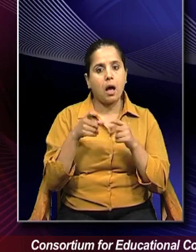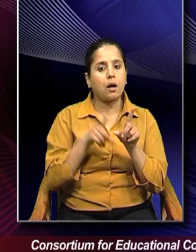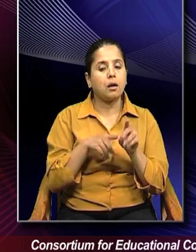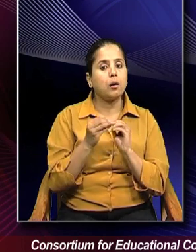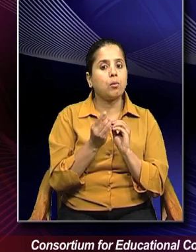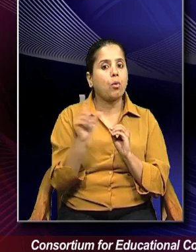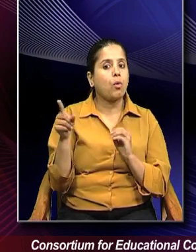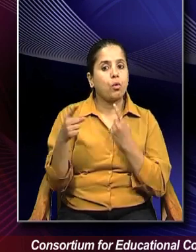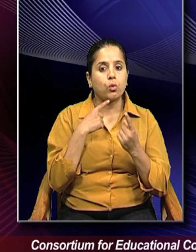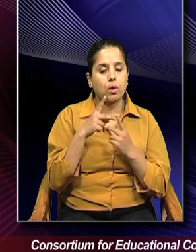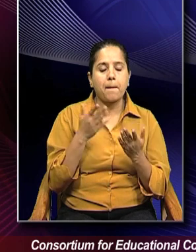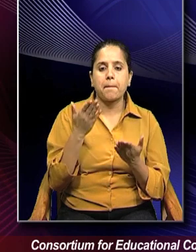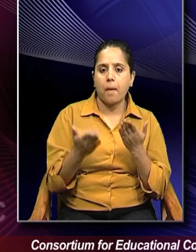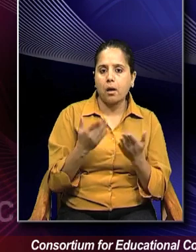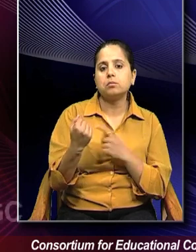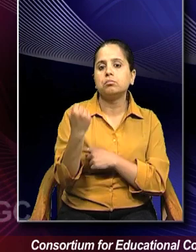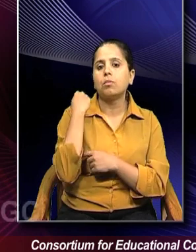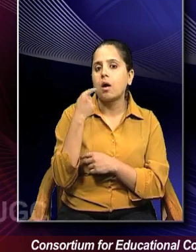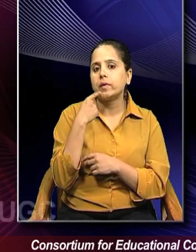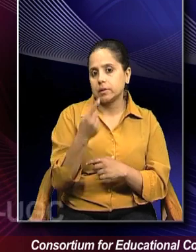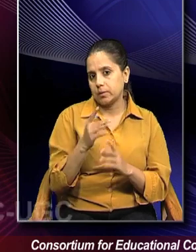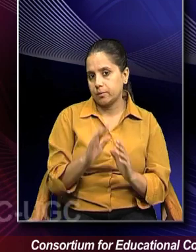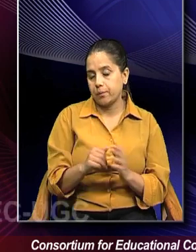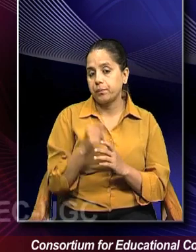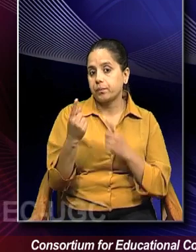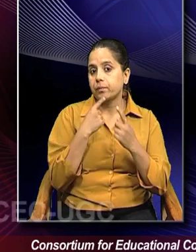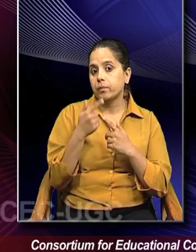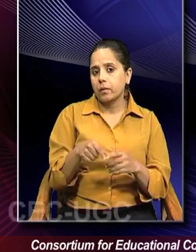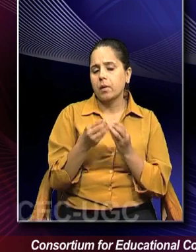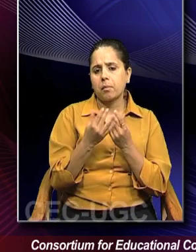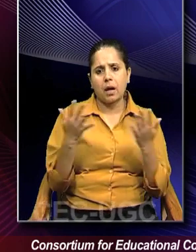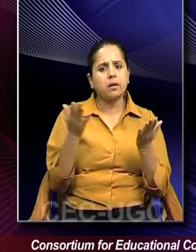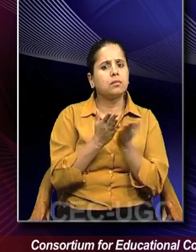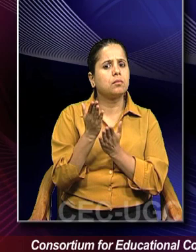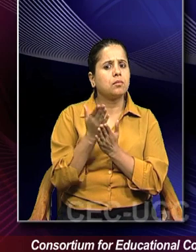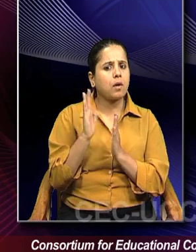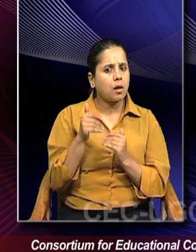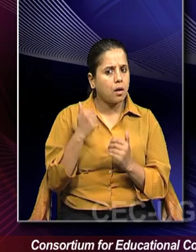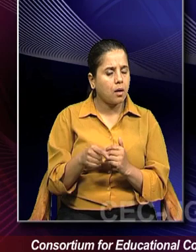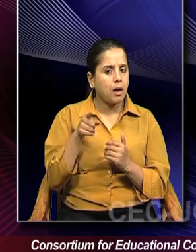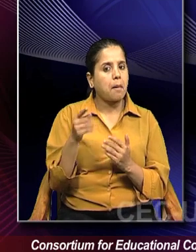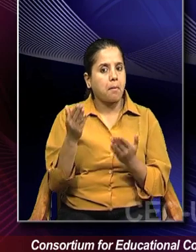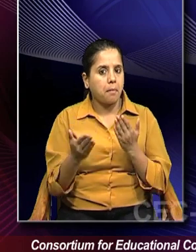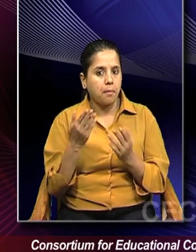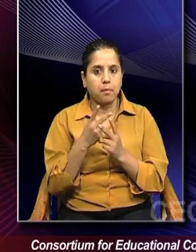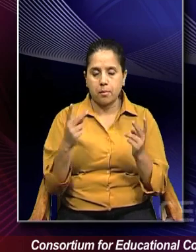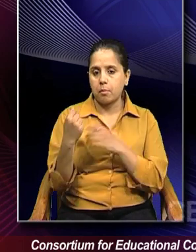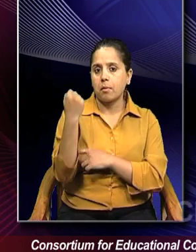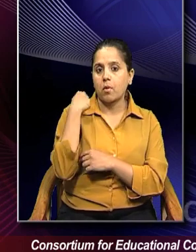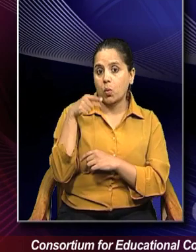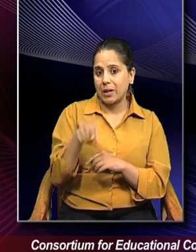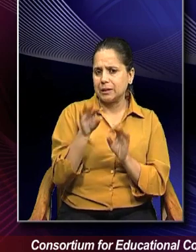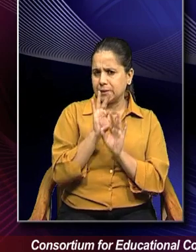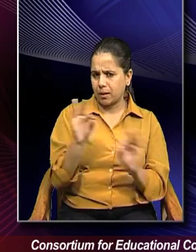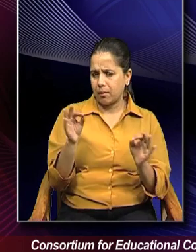talks about balance of power. He talks about many types and kinds of balance of power. There is